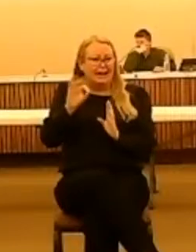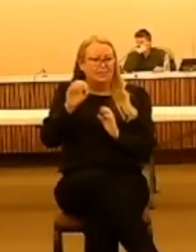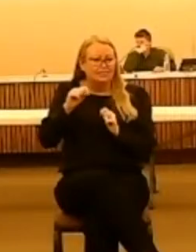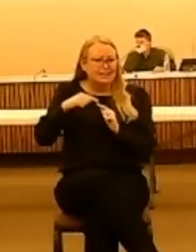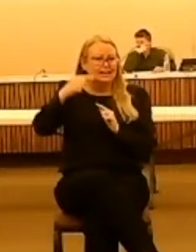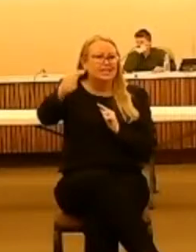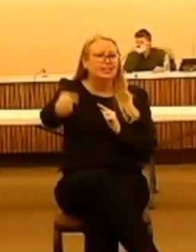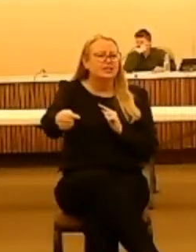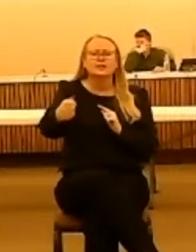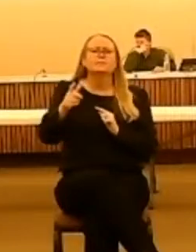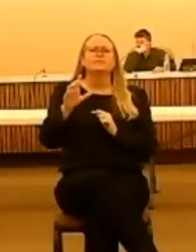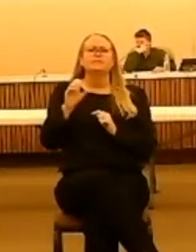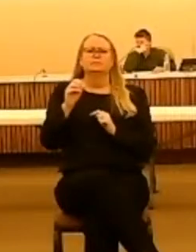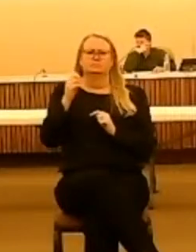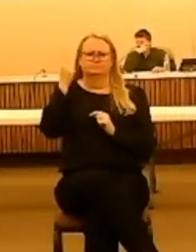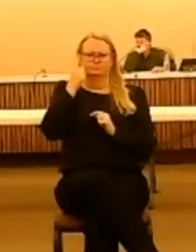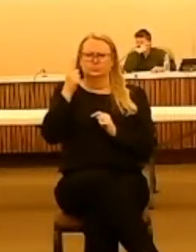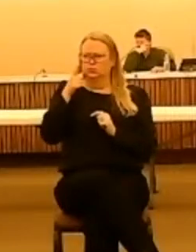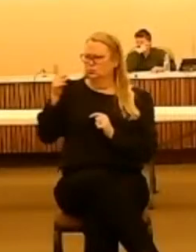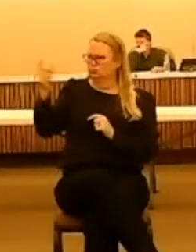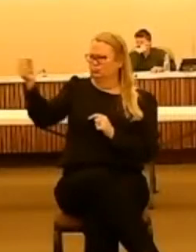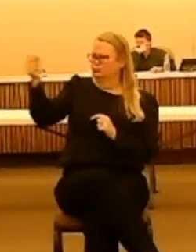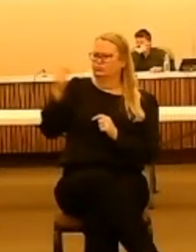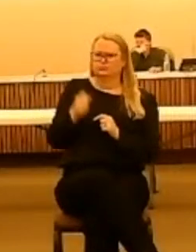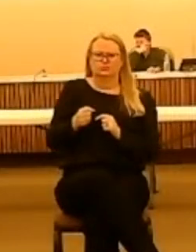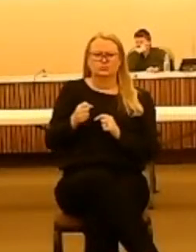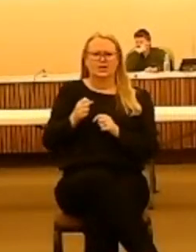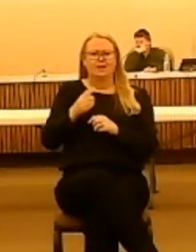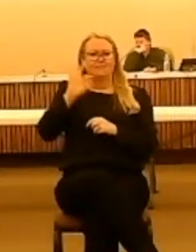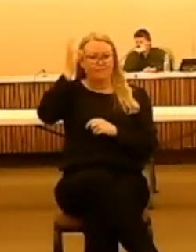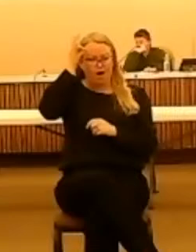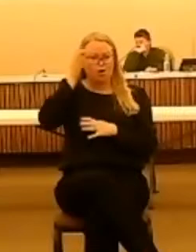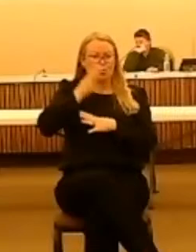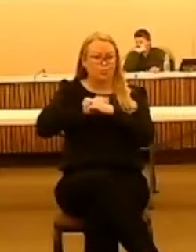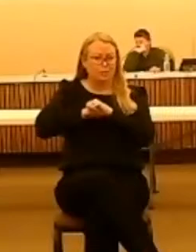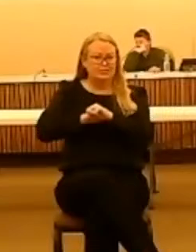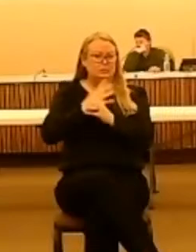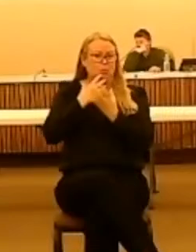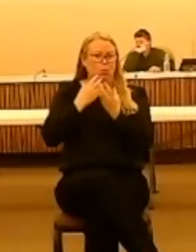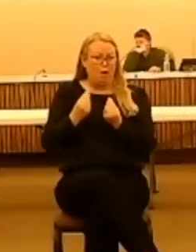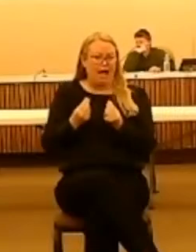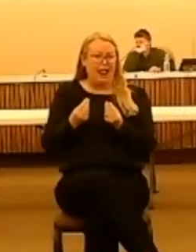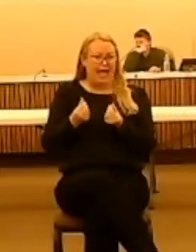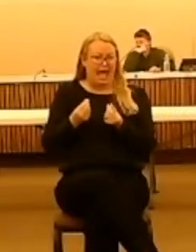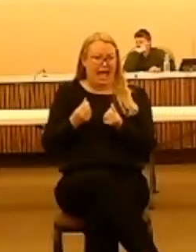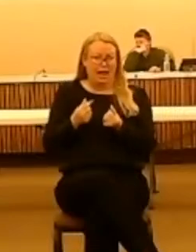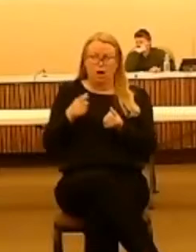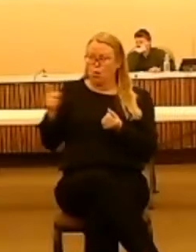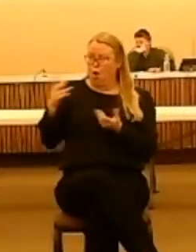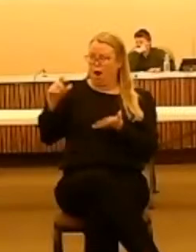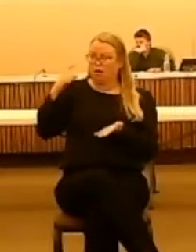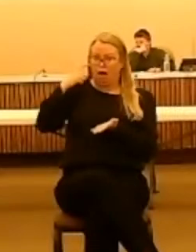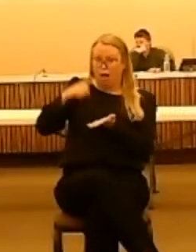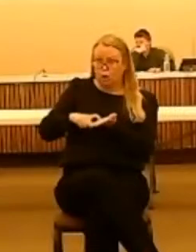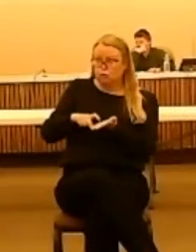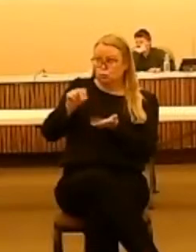is, have these federally protected wetlands been taken into account into the proposed development plan?